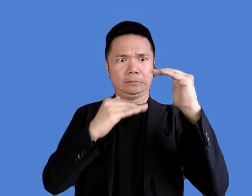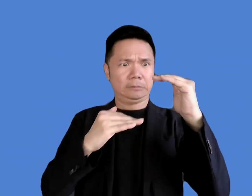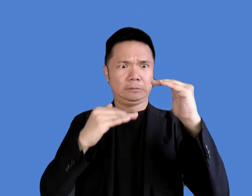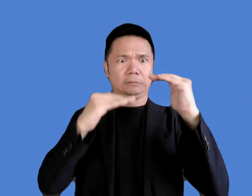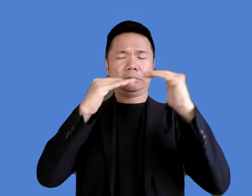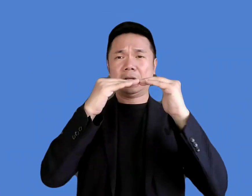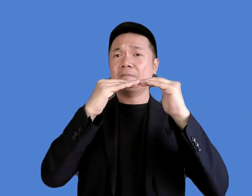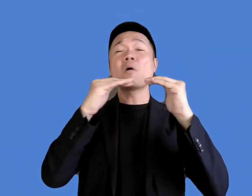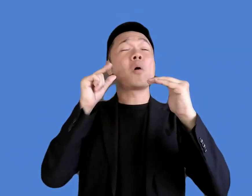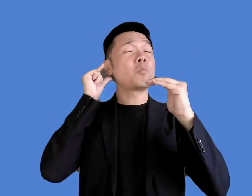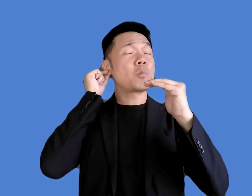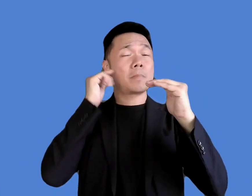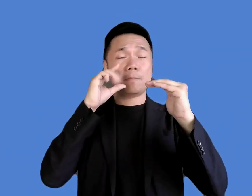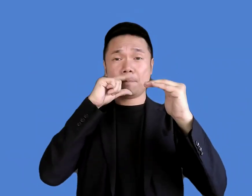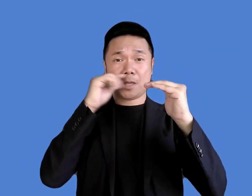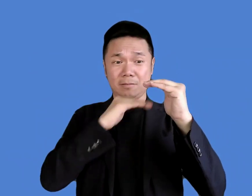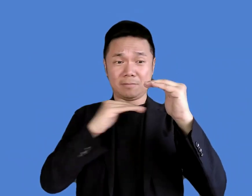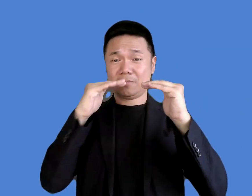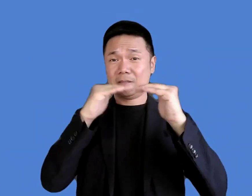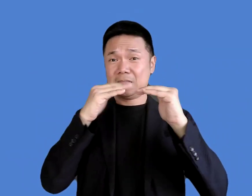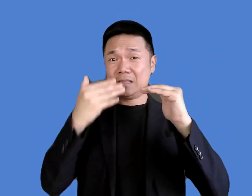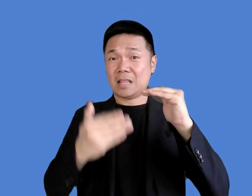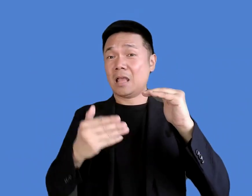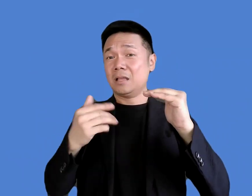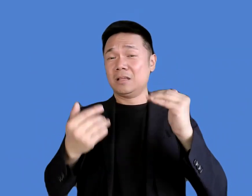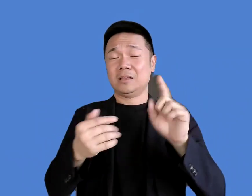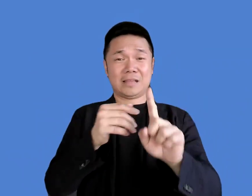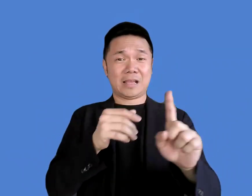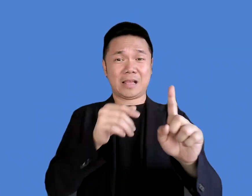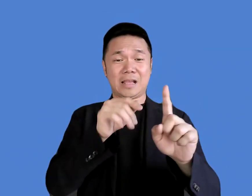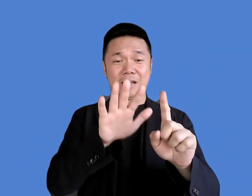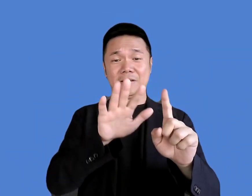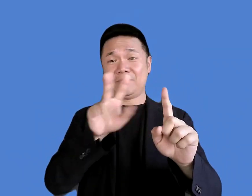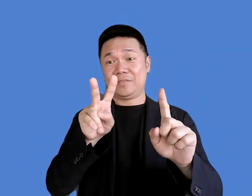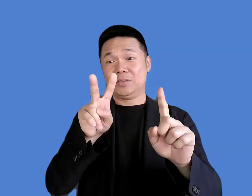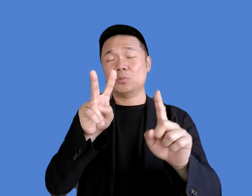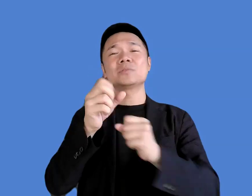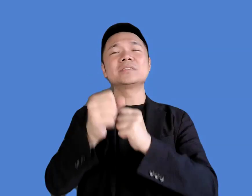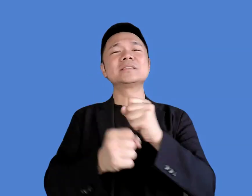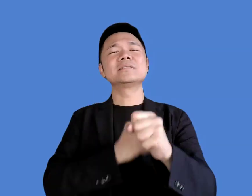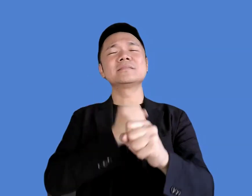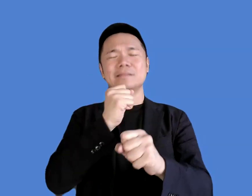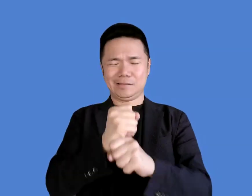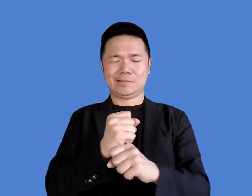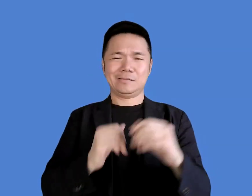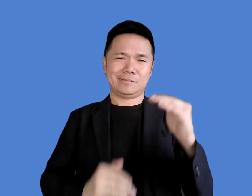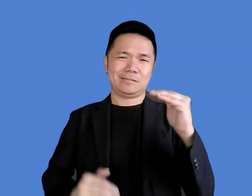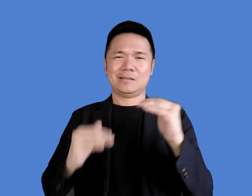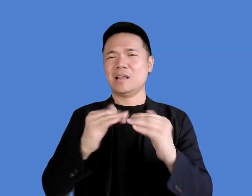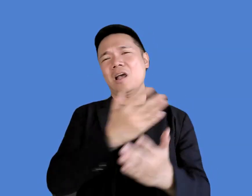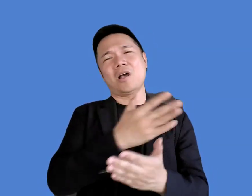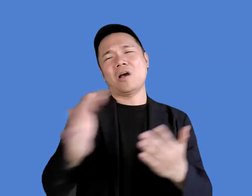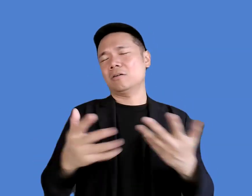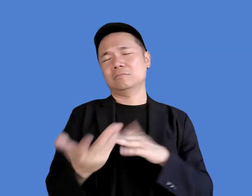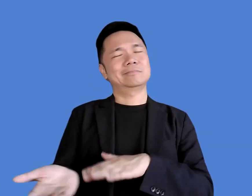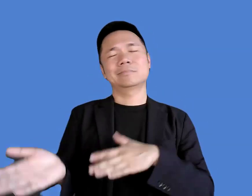economic participation and opportunity currently stands at 152 years. We will all be dead by the